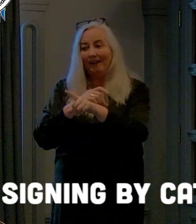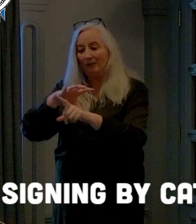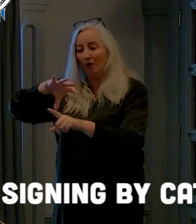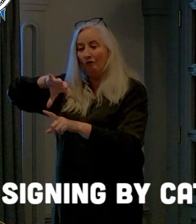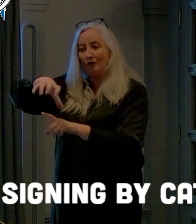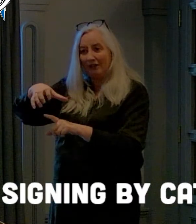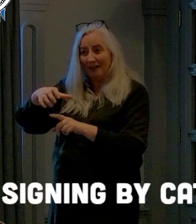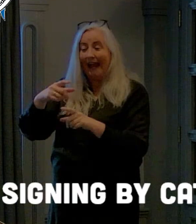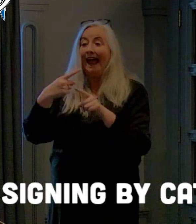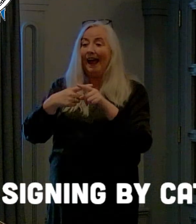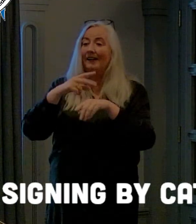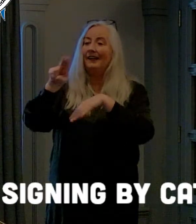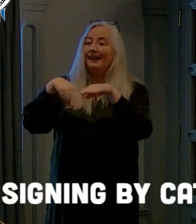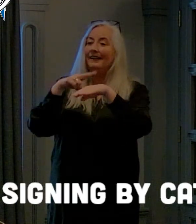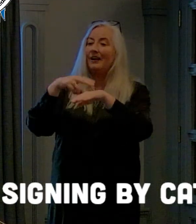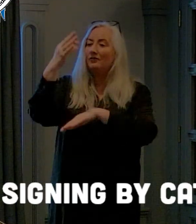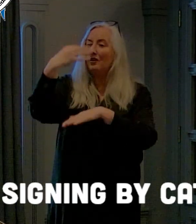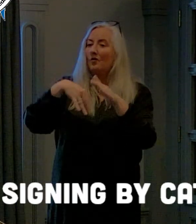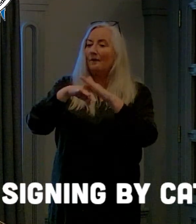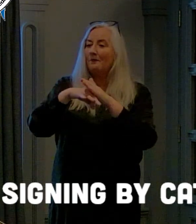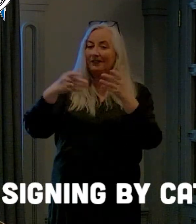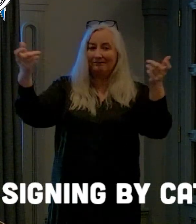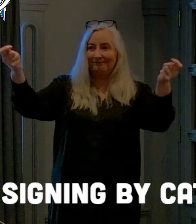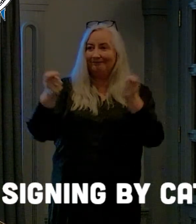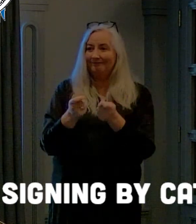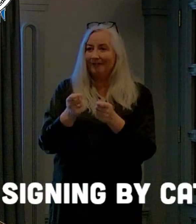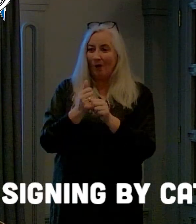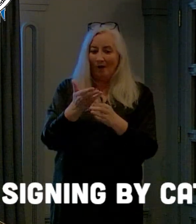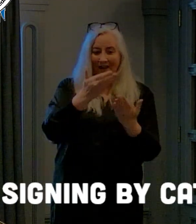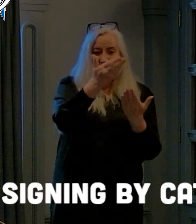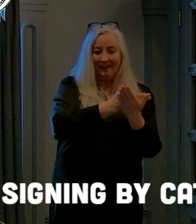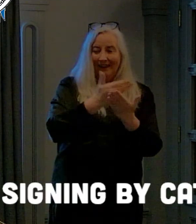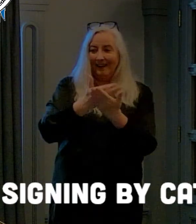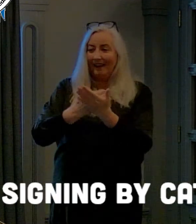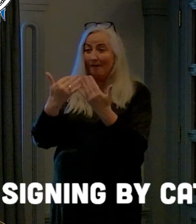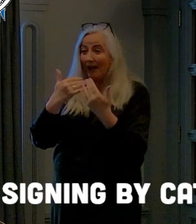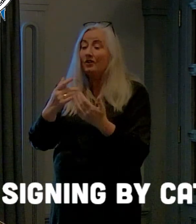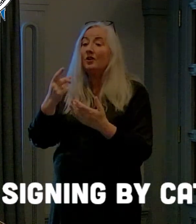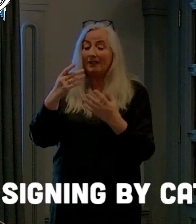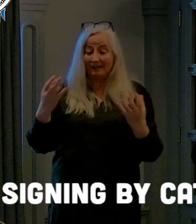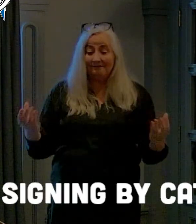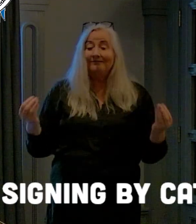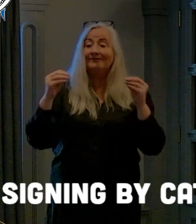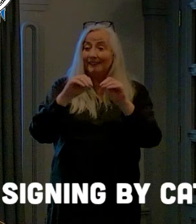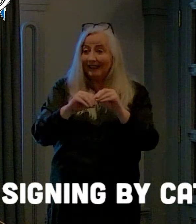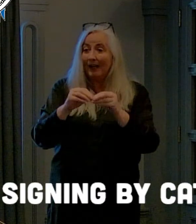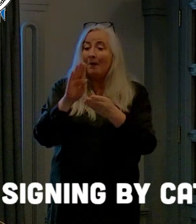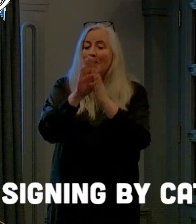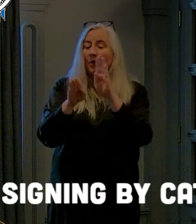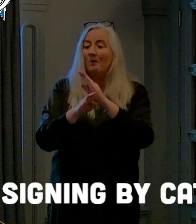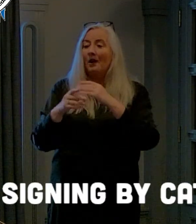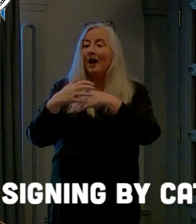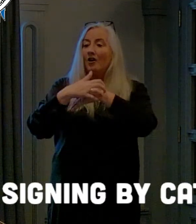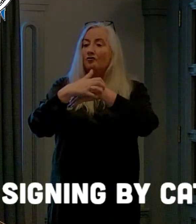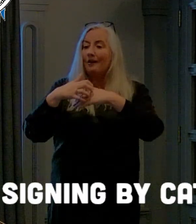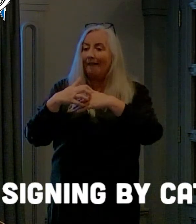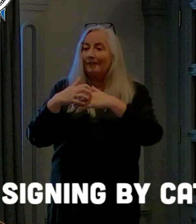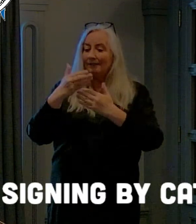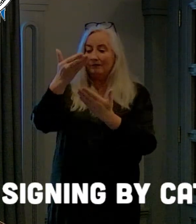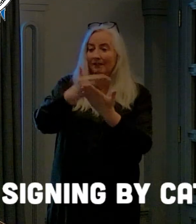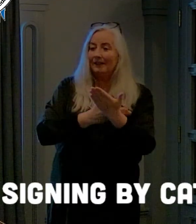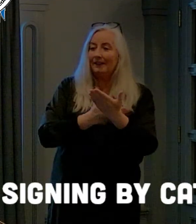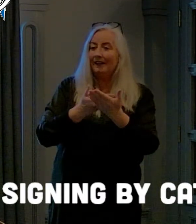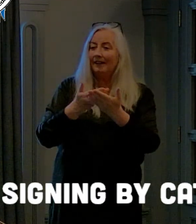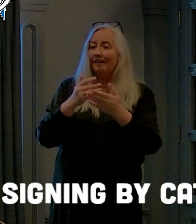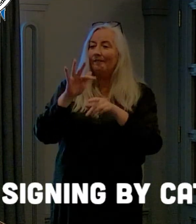information from national government as well and things like that. So then there was a draft proposal then put out for consultation, and